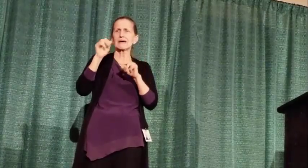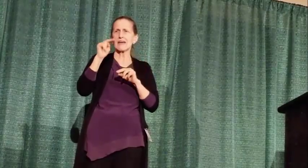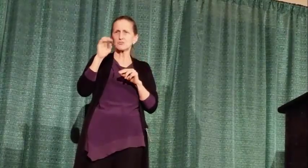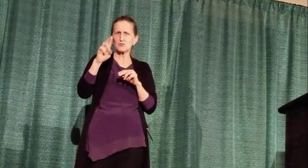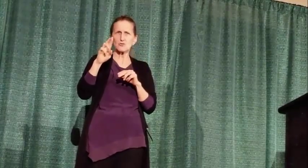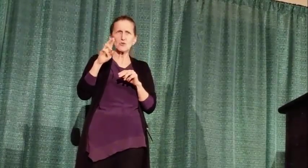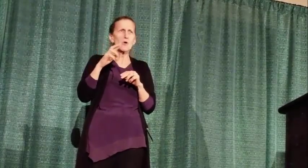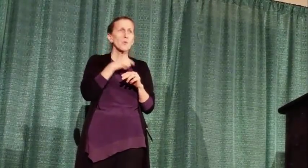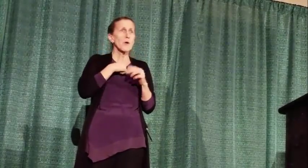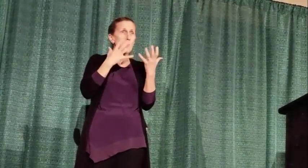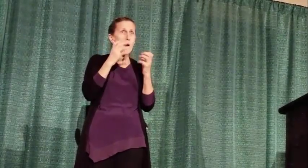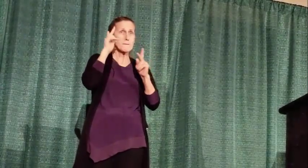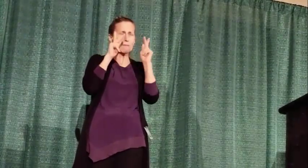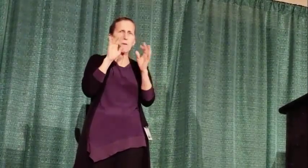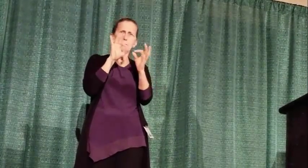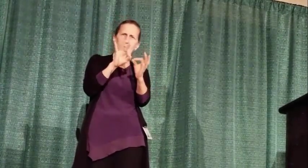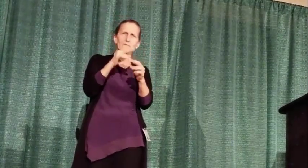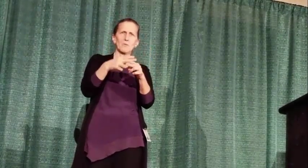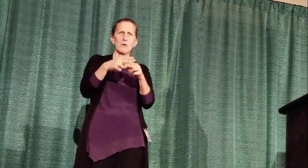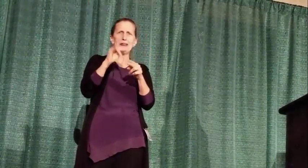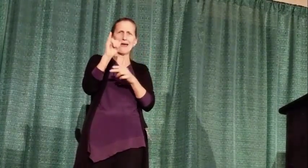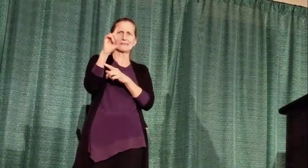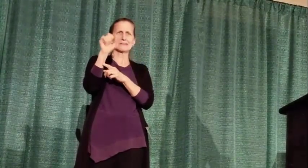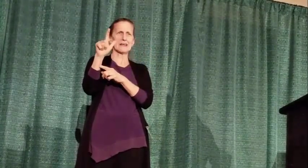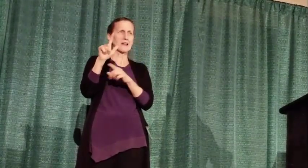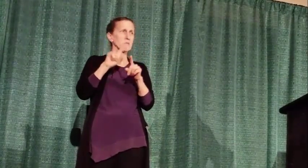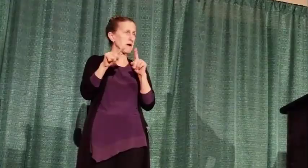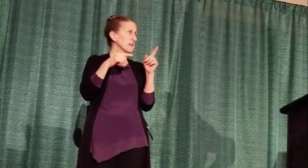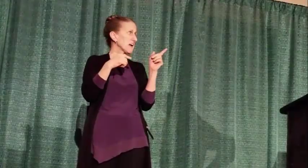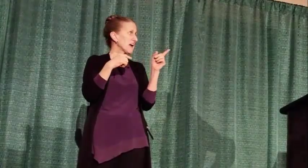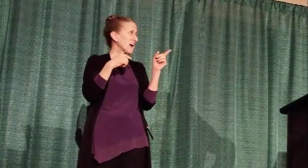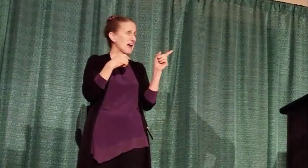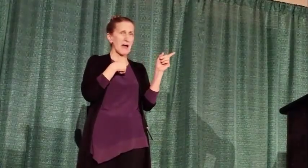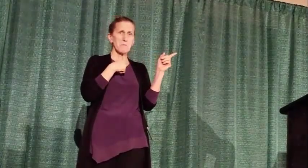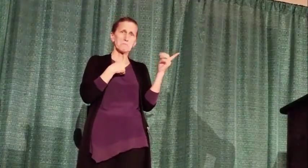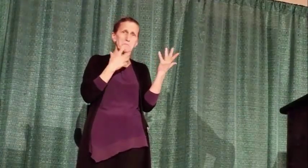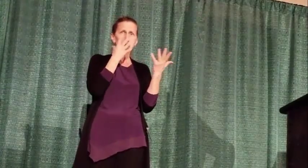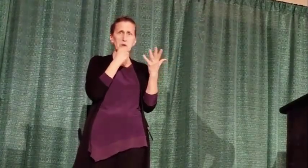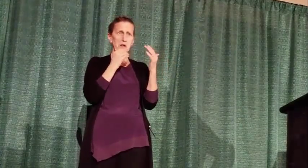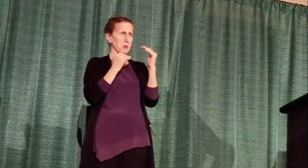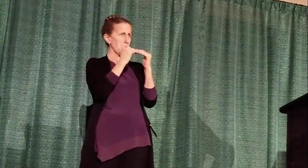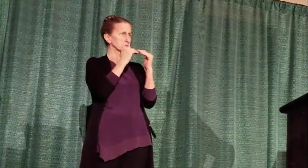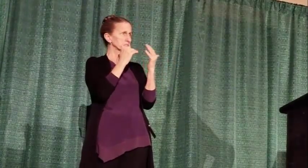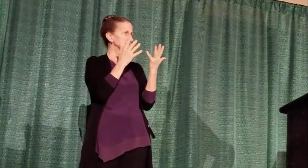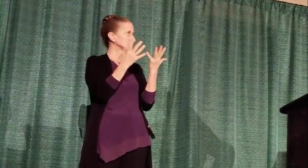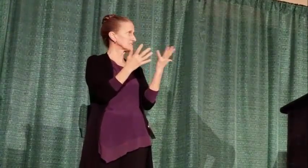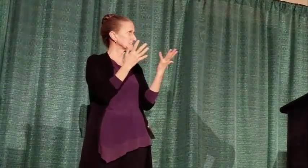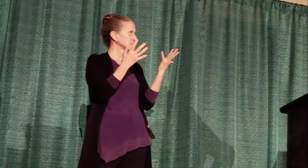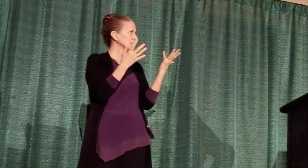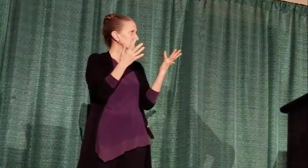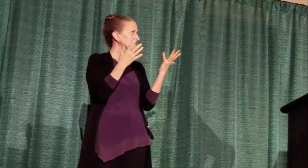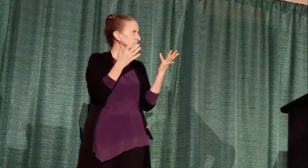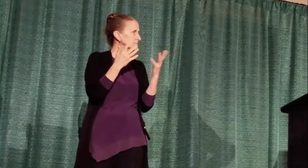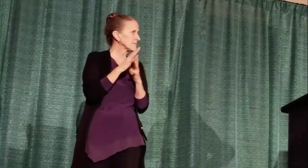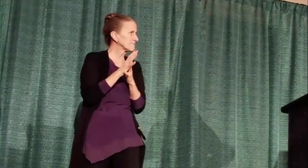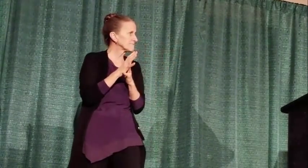So we want people to be in an ideal weight. But I'm pretty much close to an ideal weight. I mean, you want males to be below 15% of calories